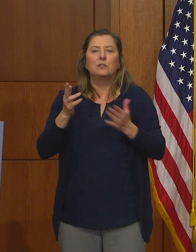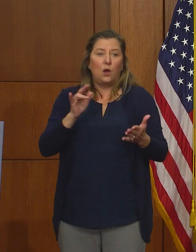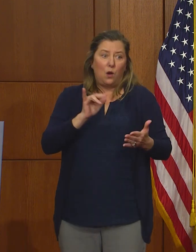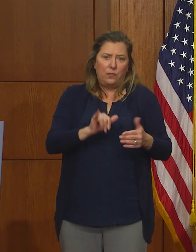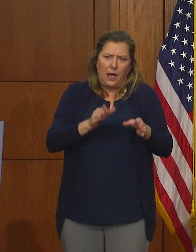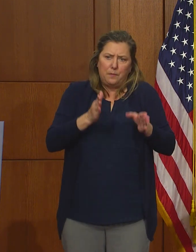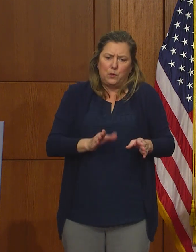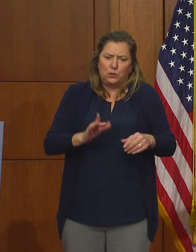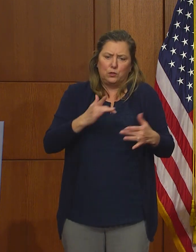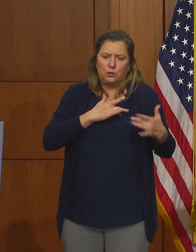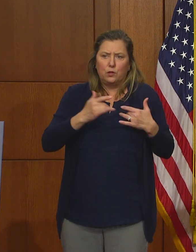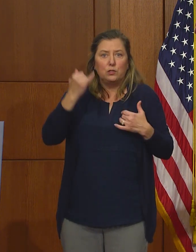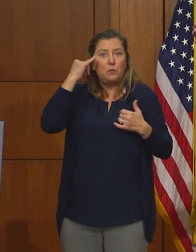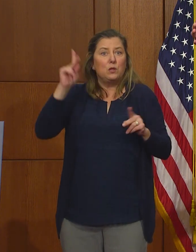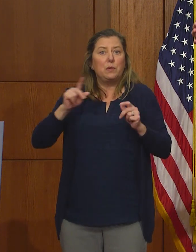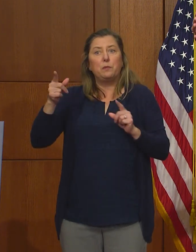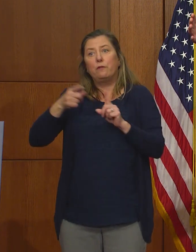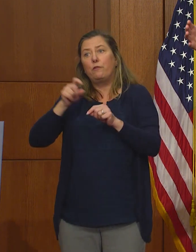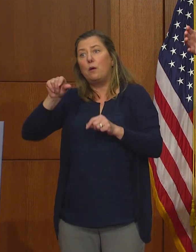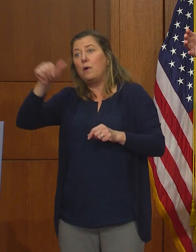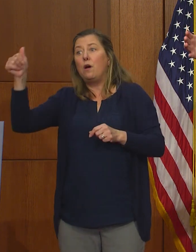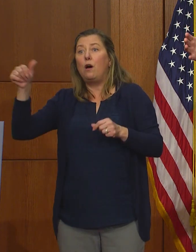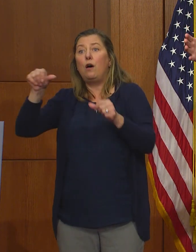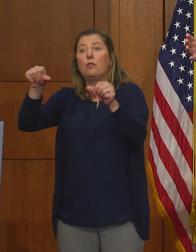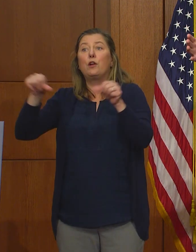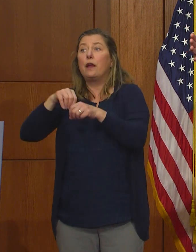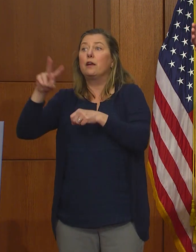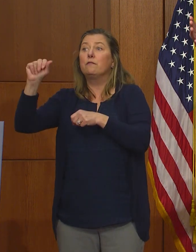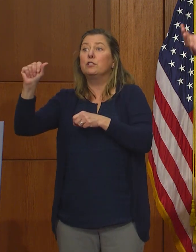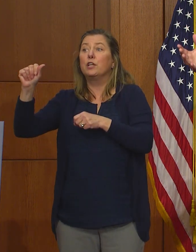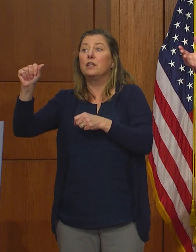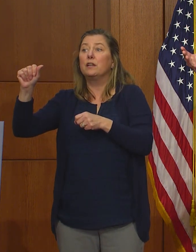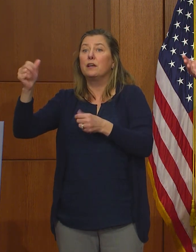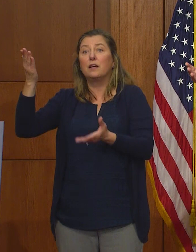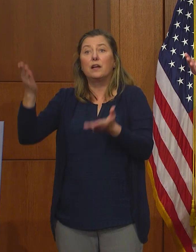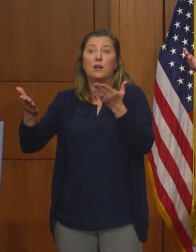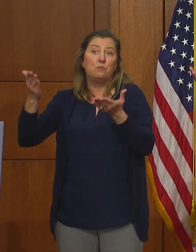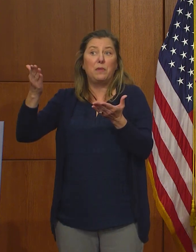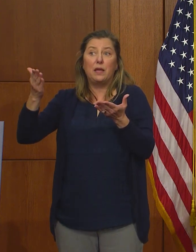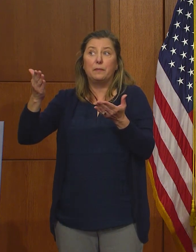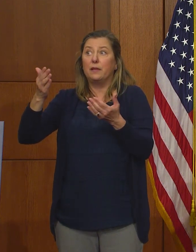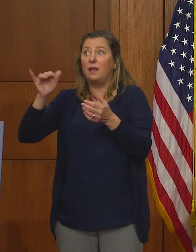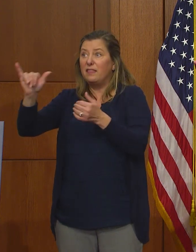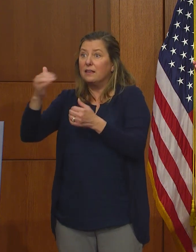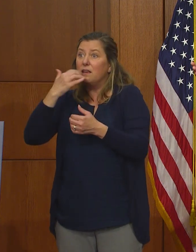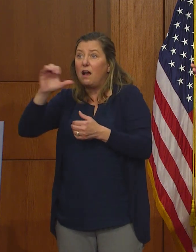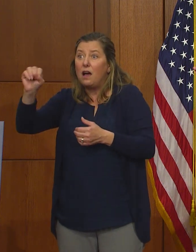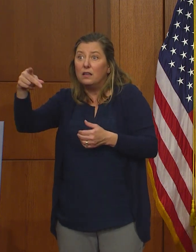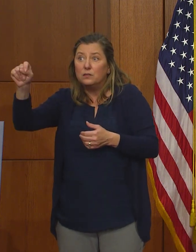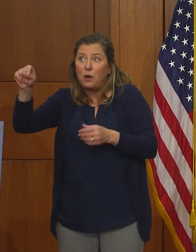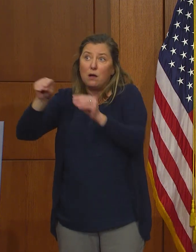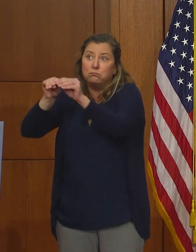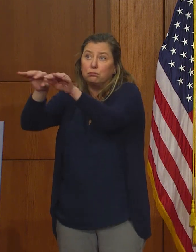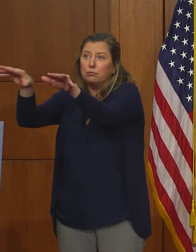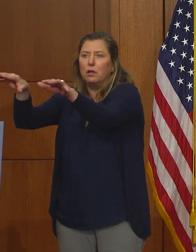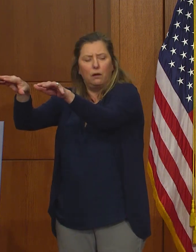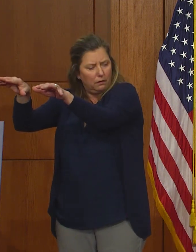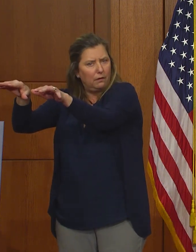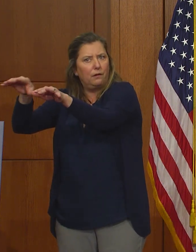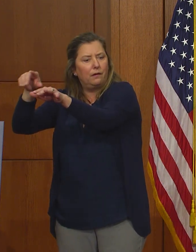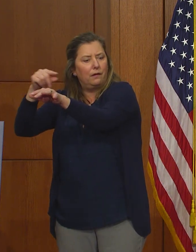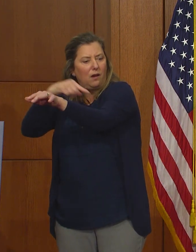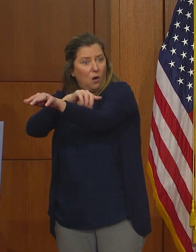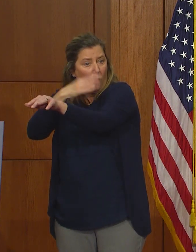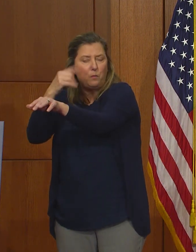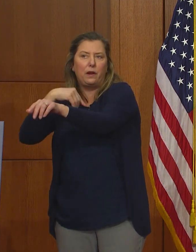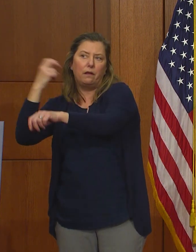was, well, what if all these folks from another area of Virginia that perhaps even is a hot spot in Virginia come to our